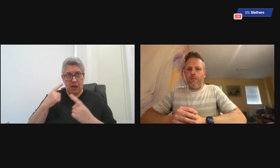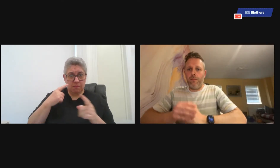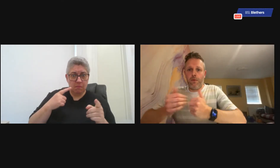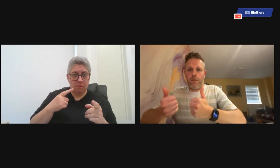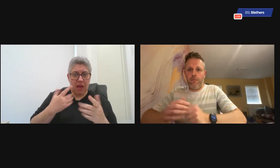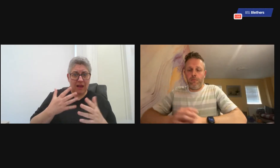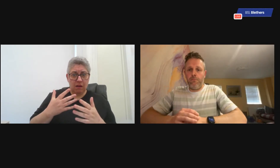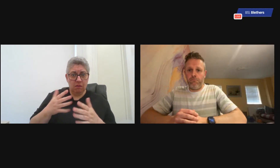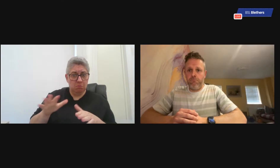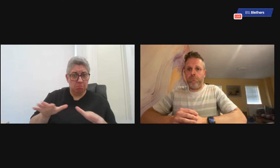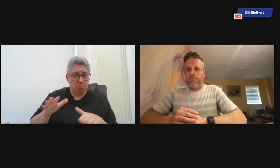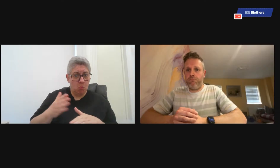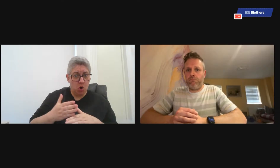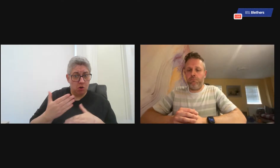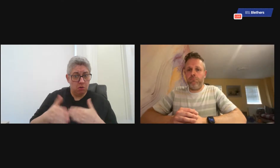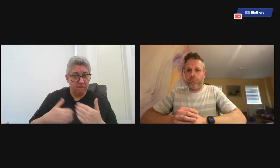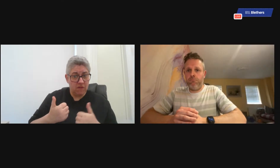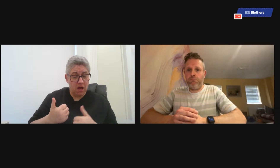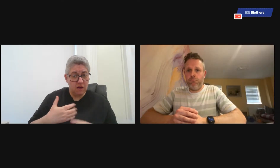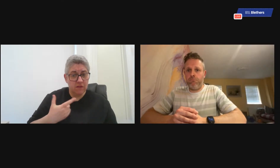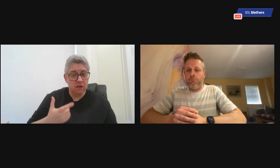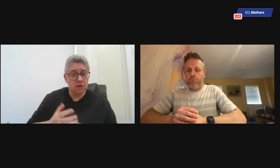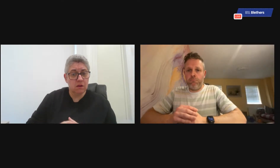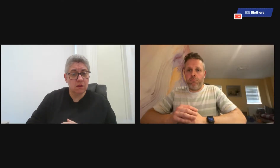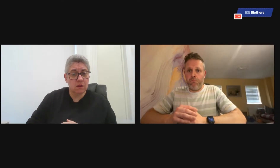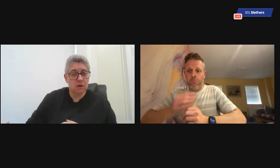time and how I manage.